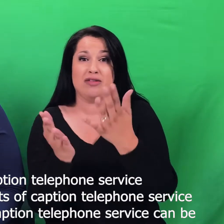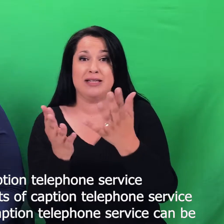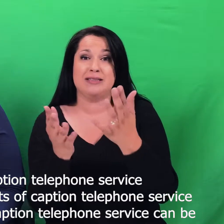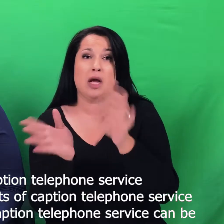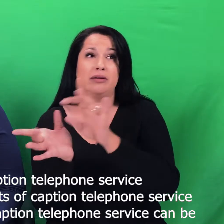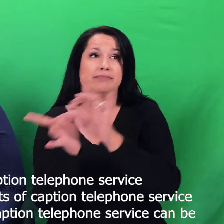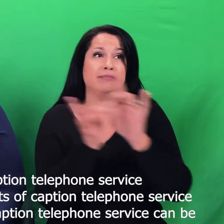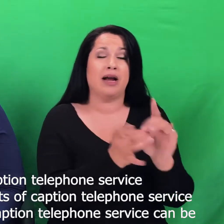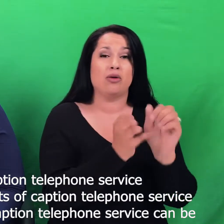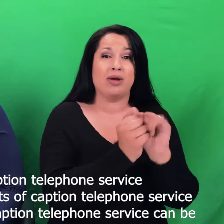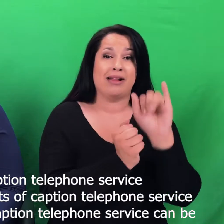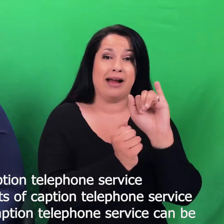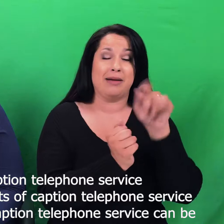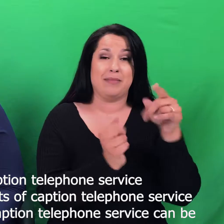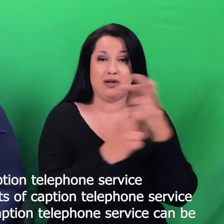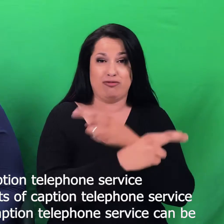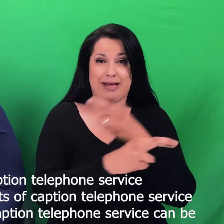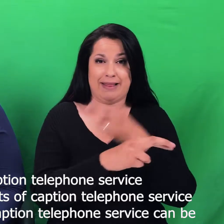relay.